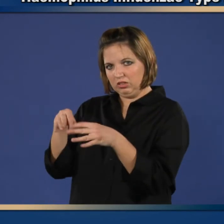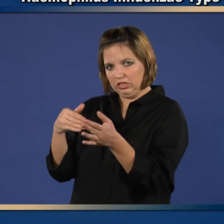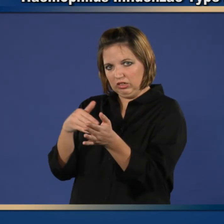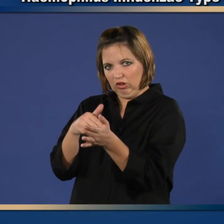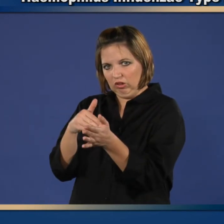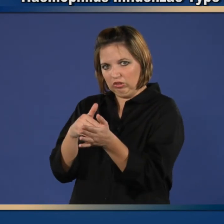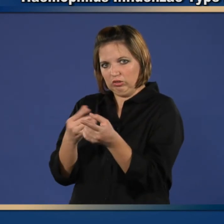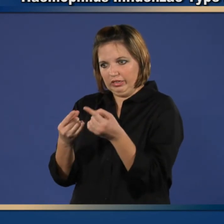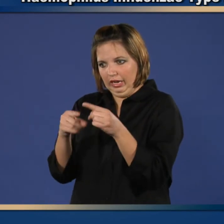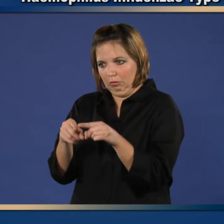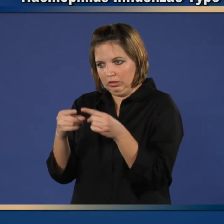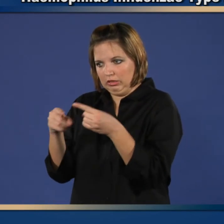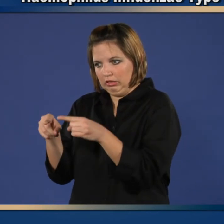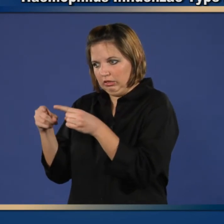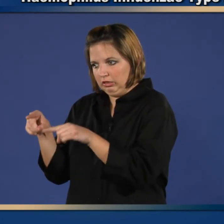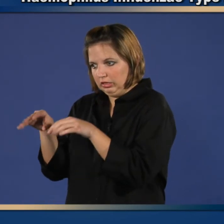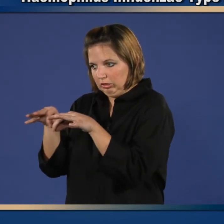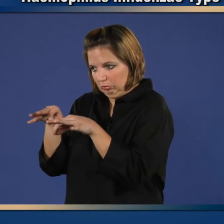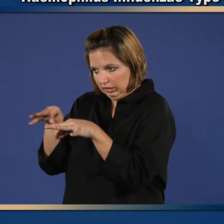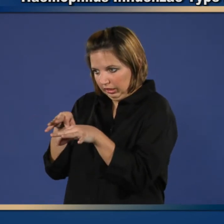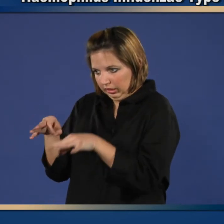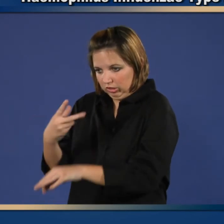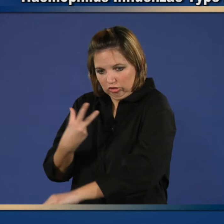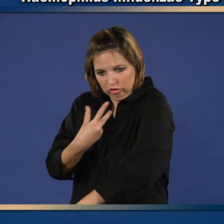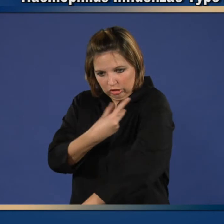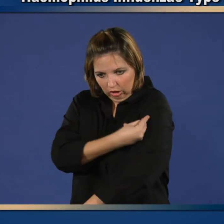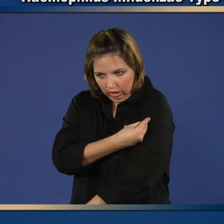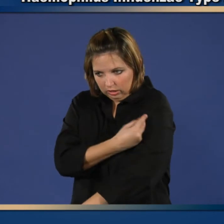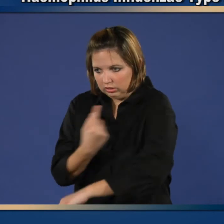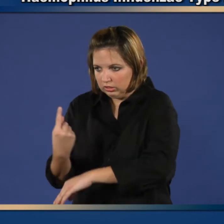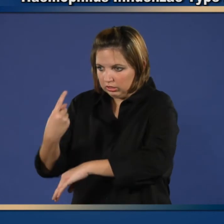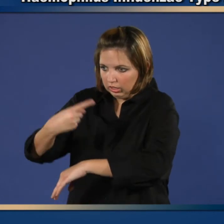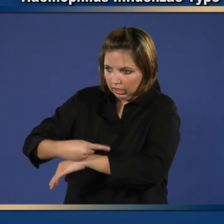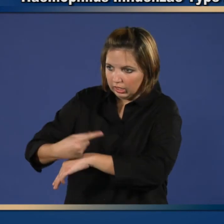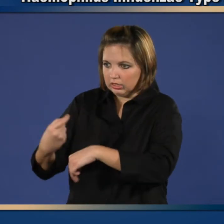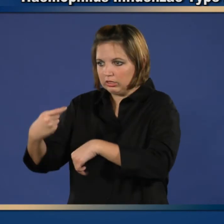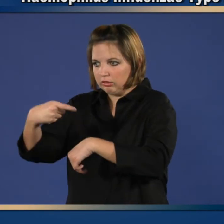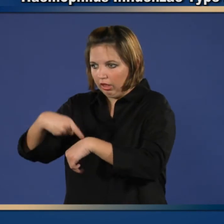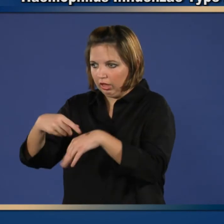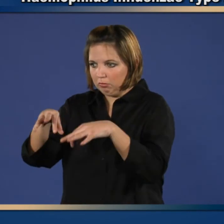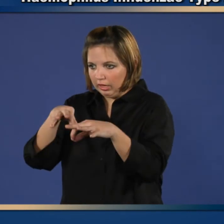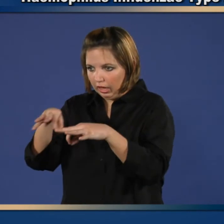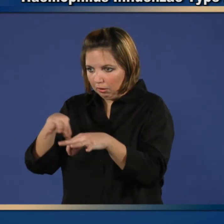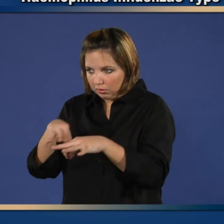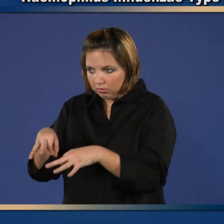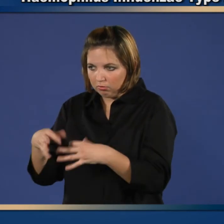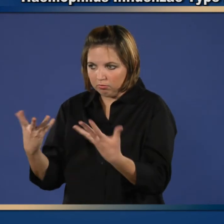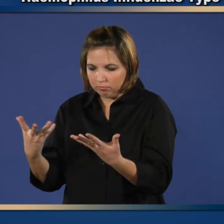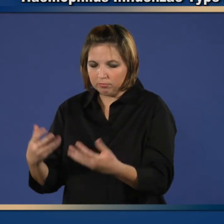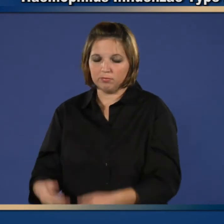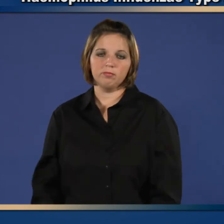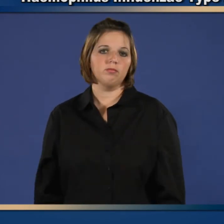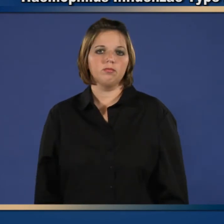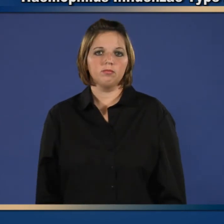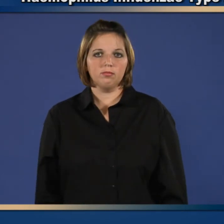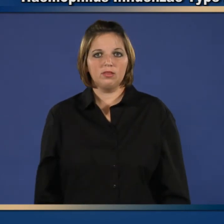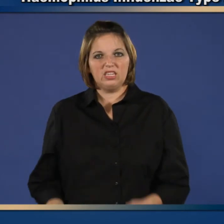Tell your doctor what happened, the date and time it happened, and when the vaccination was given.